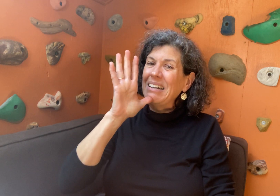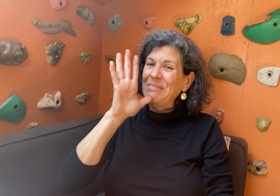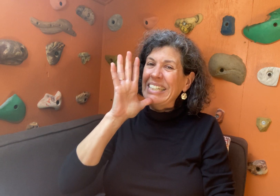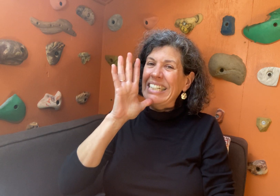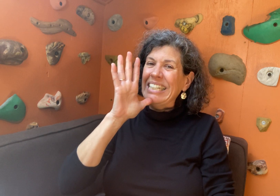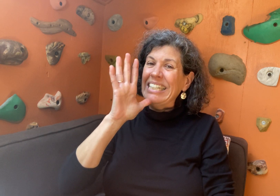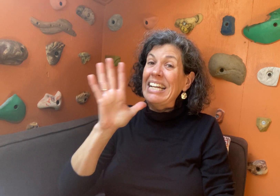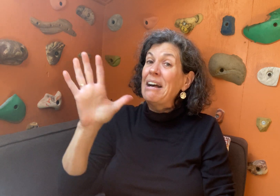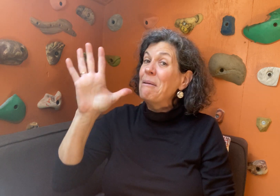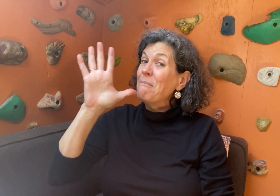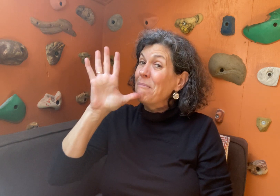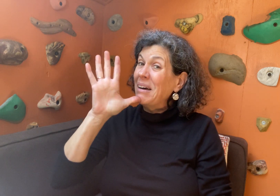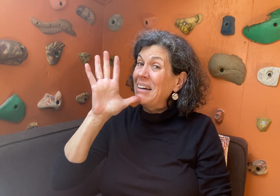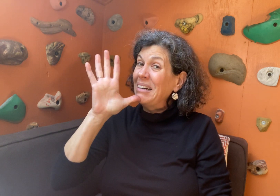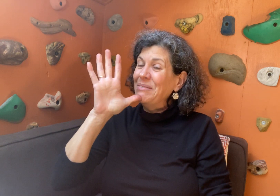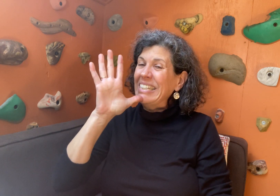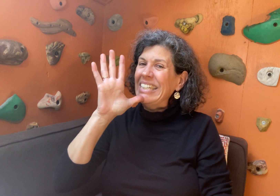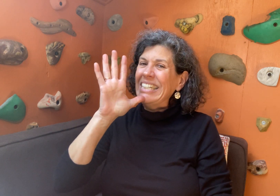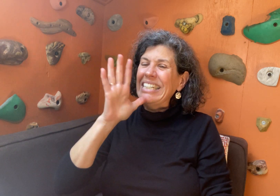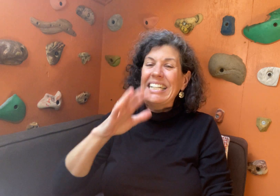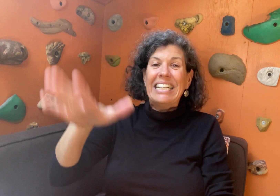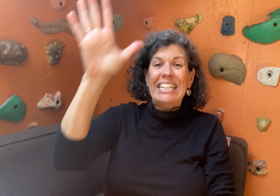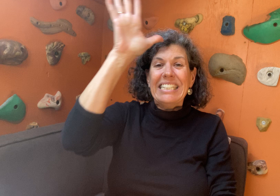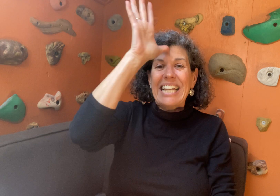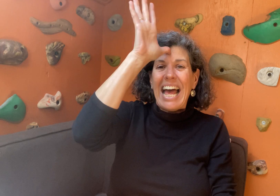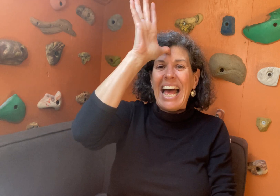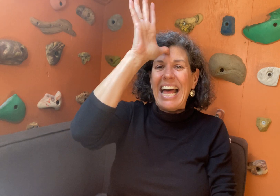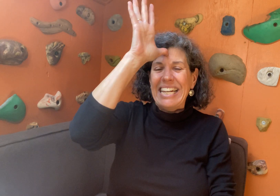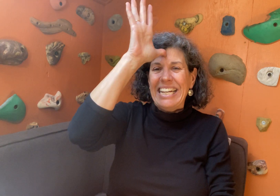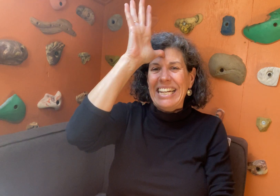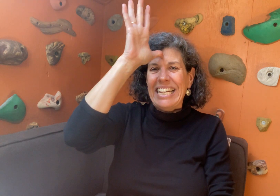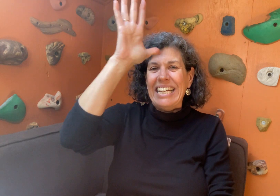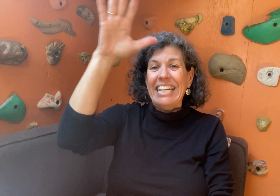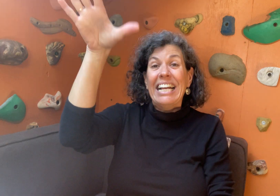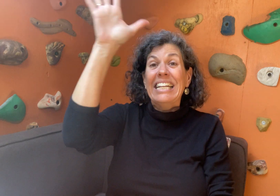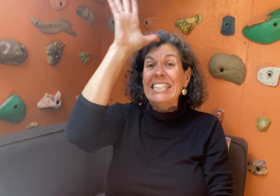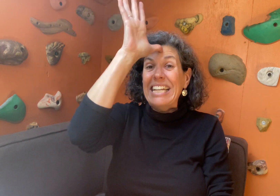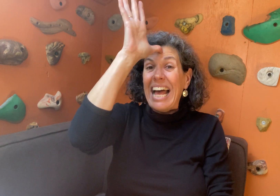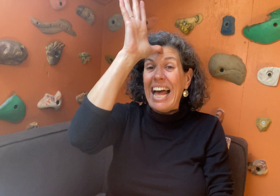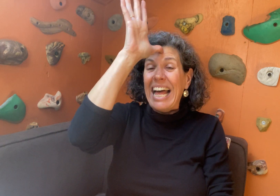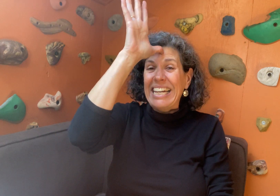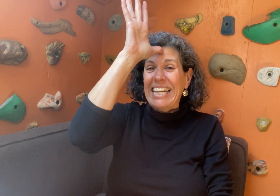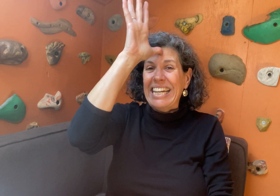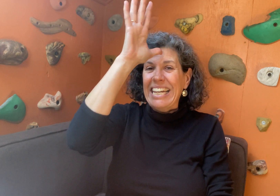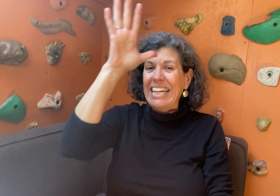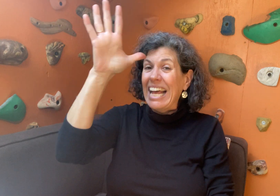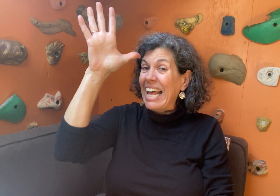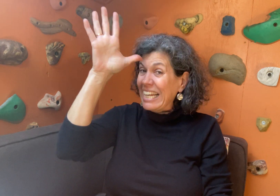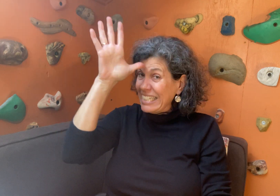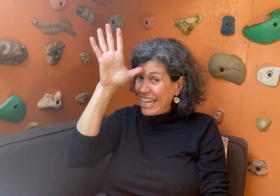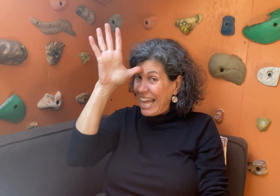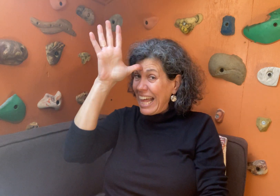mommy, mommy, daddy, daddy,